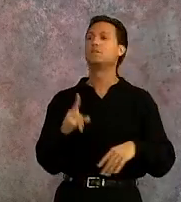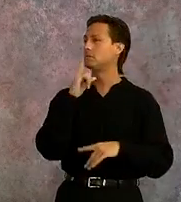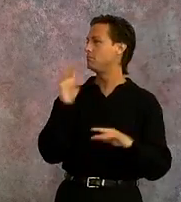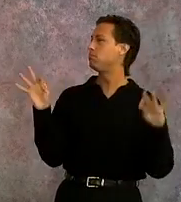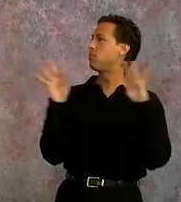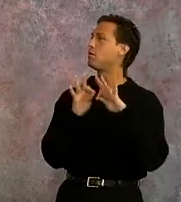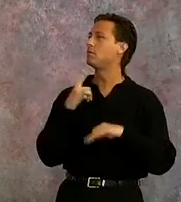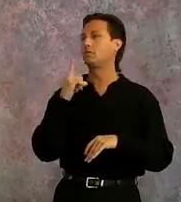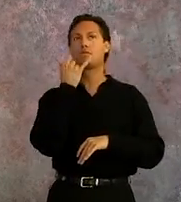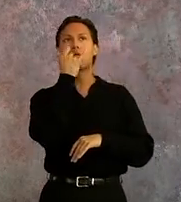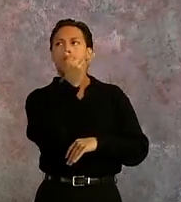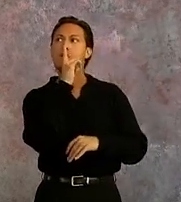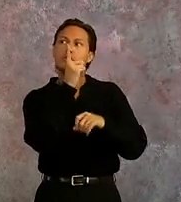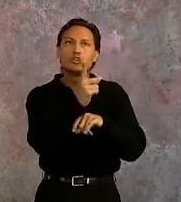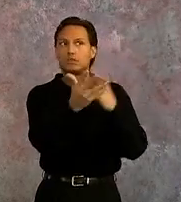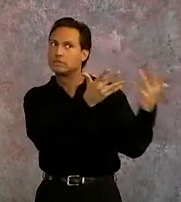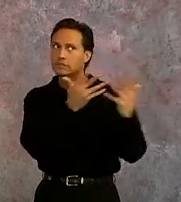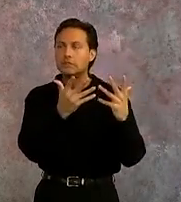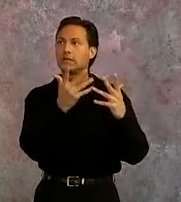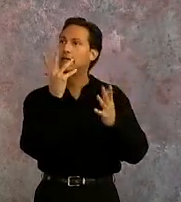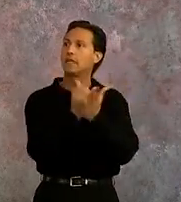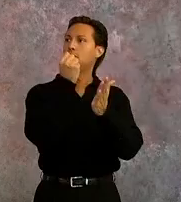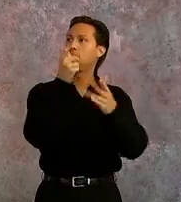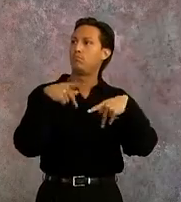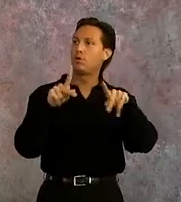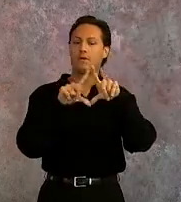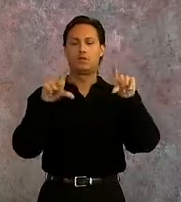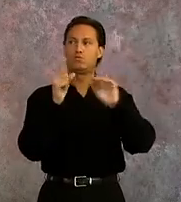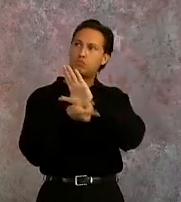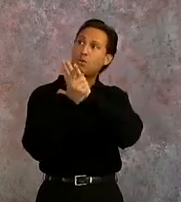to make sure that you get right on the stick, even as early as April or